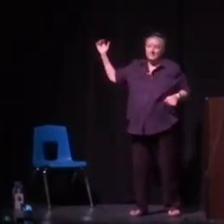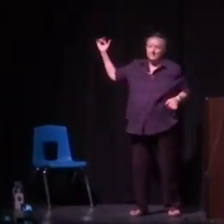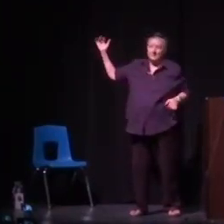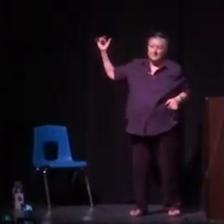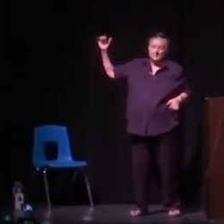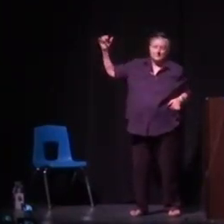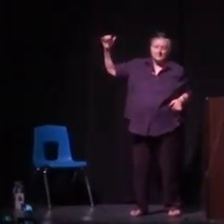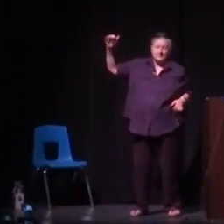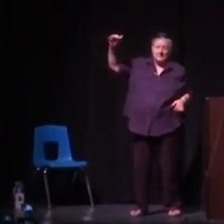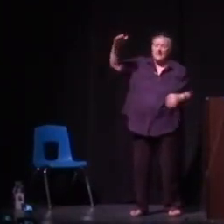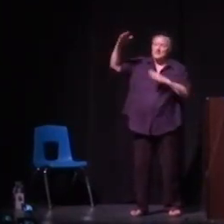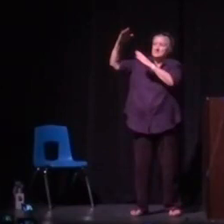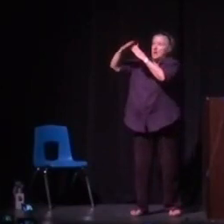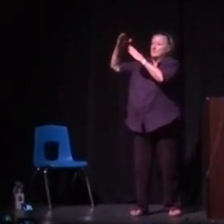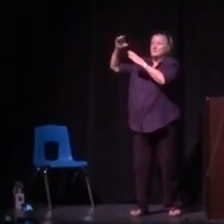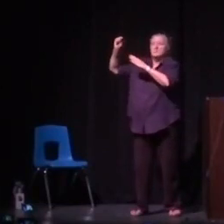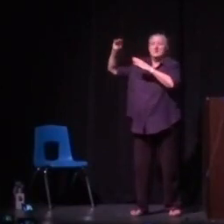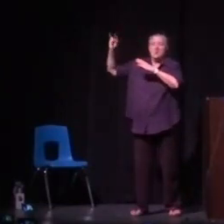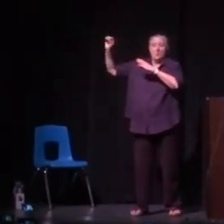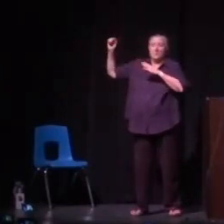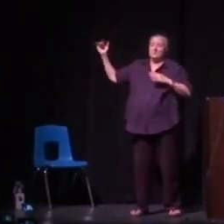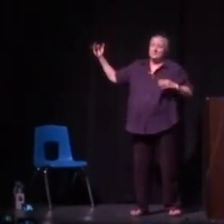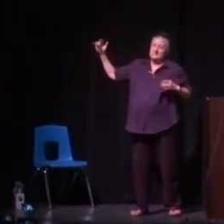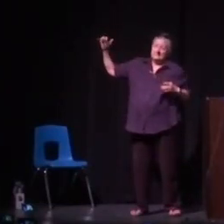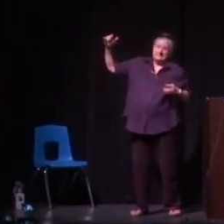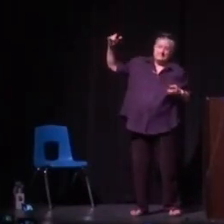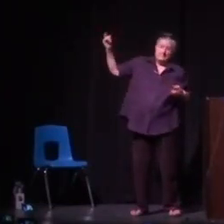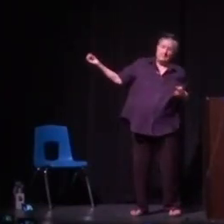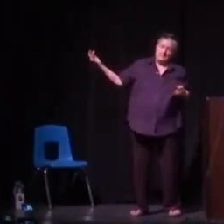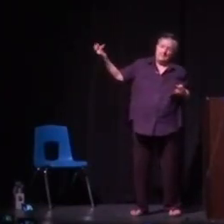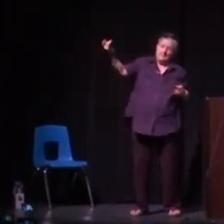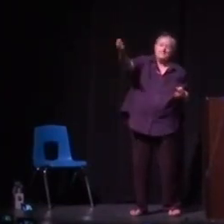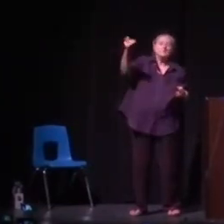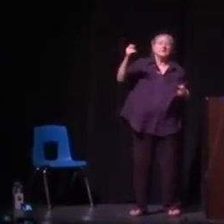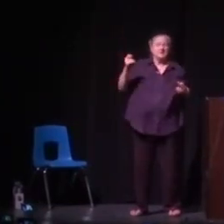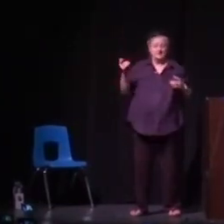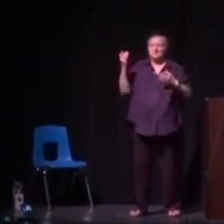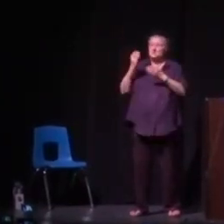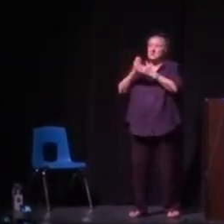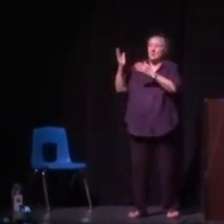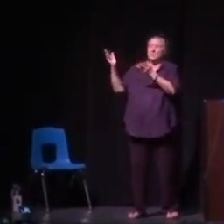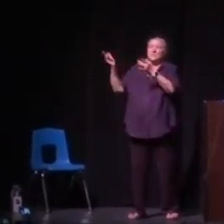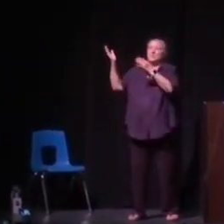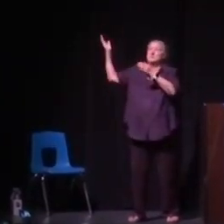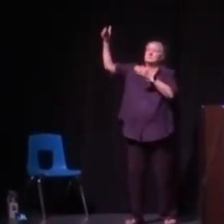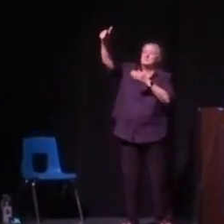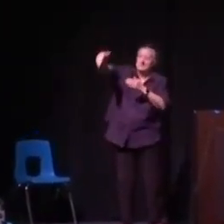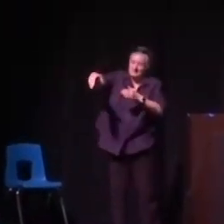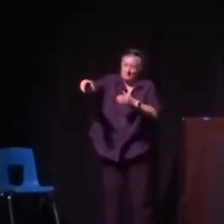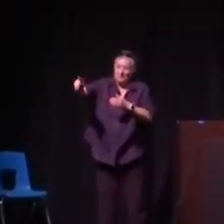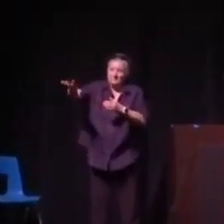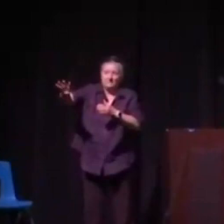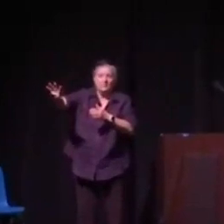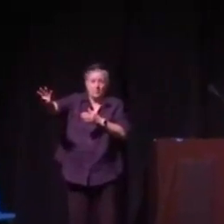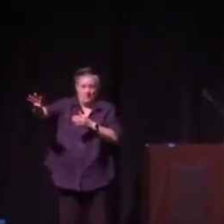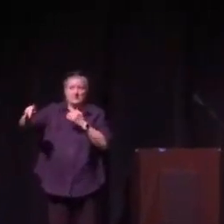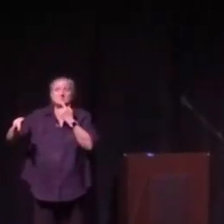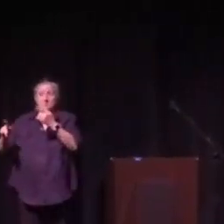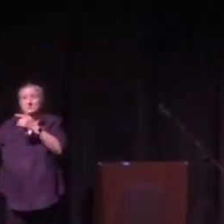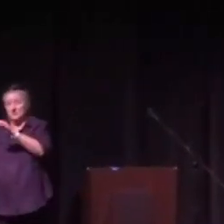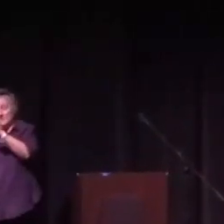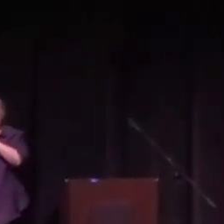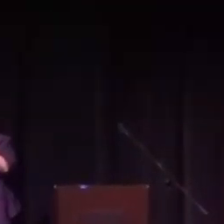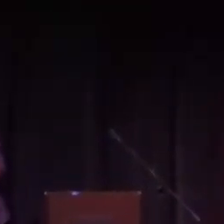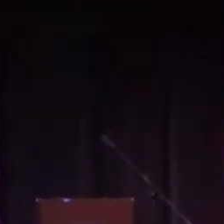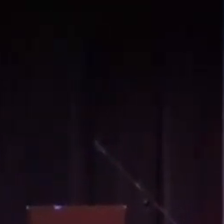top of the Camino to stop it before it gets to the bottom of 154, where I think we told you there